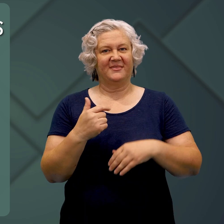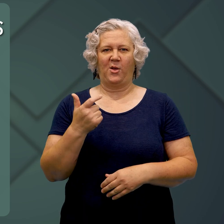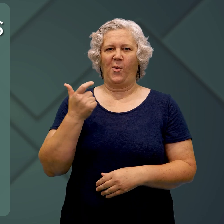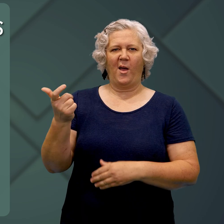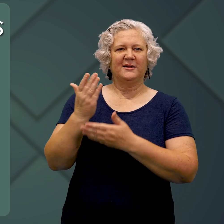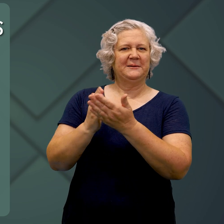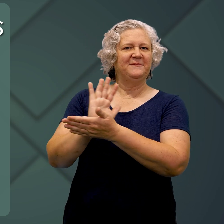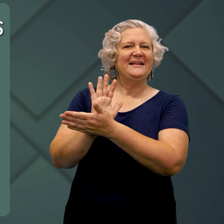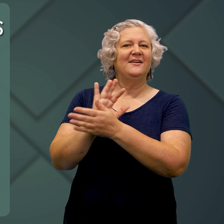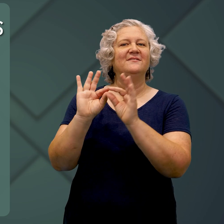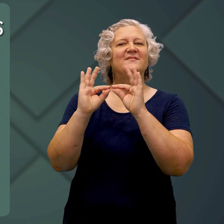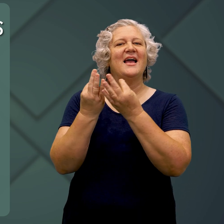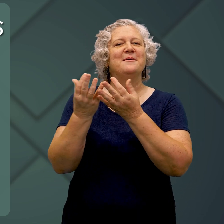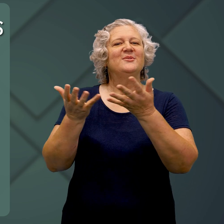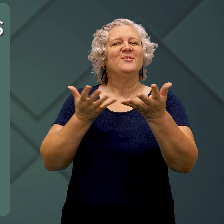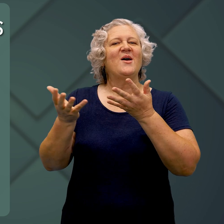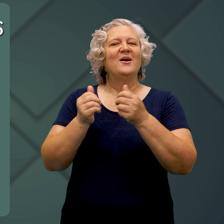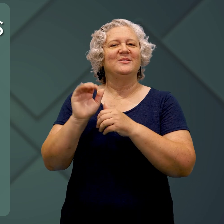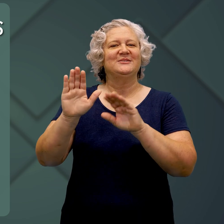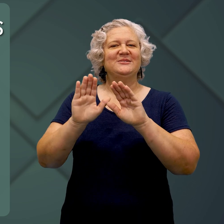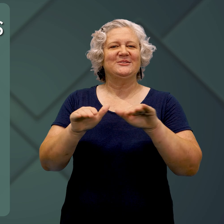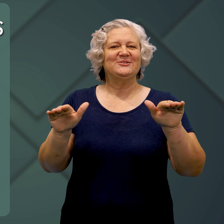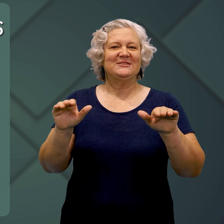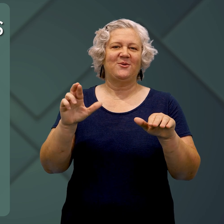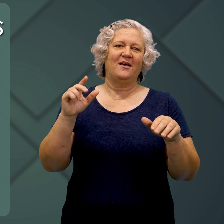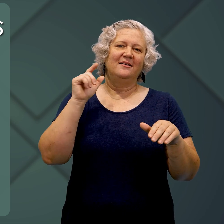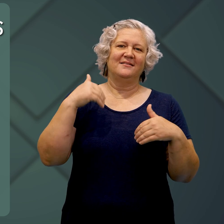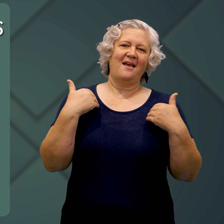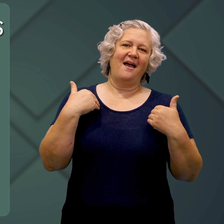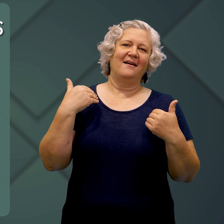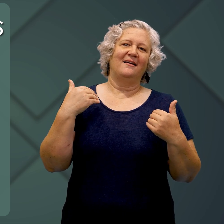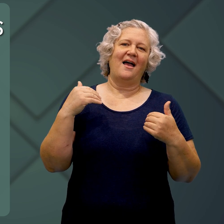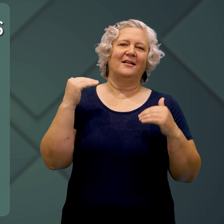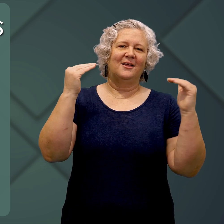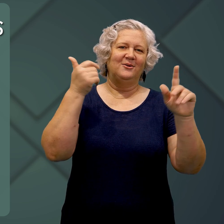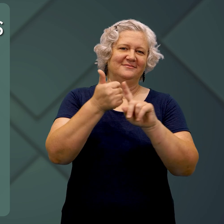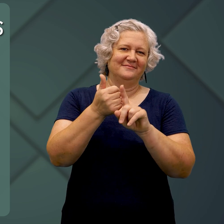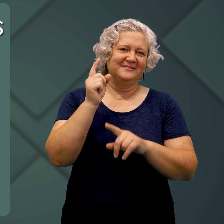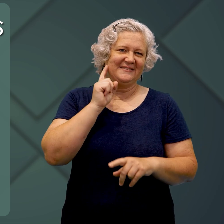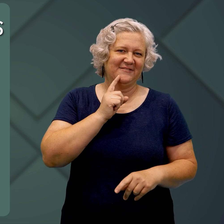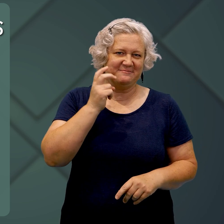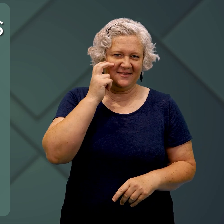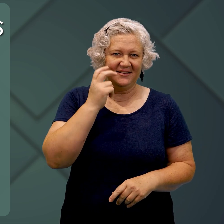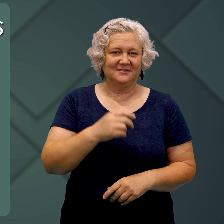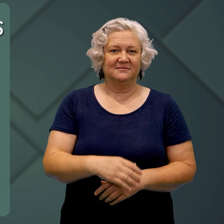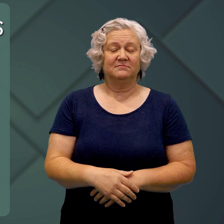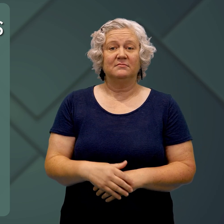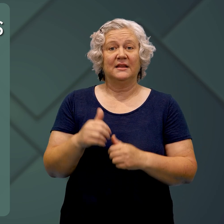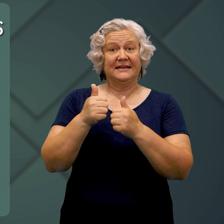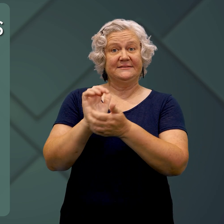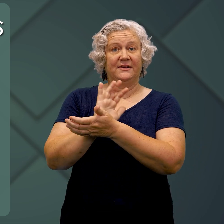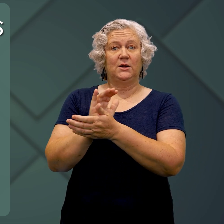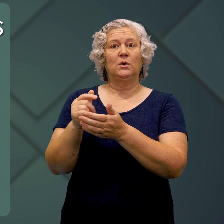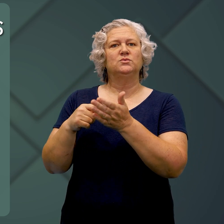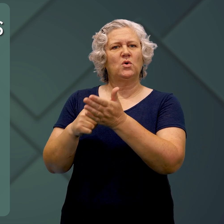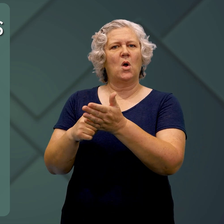So let's watch some more videos of families interacting with their children or young adults who are deafblind. Each video shows a